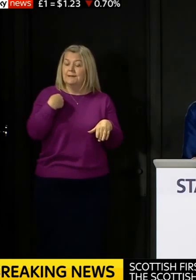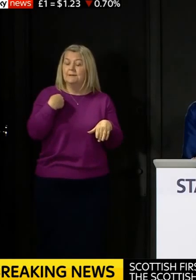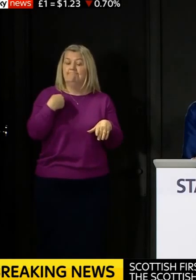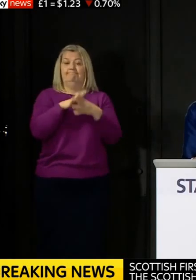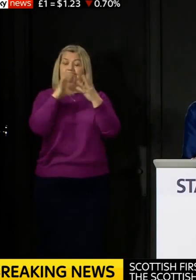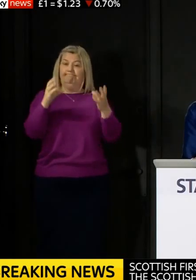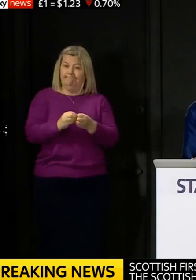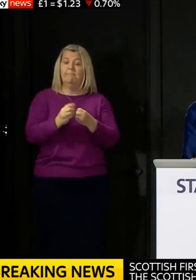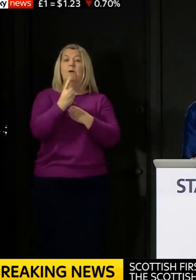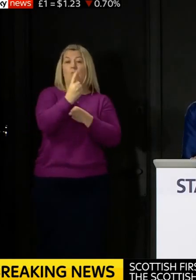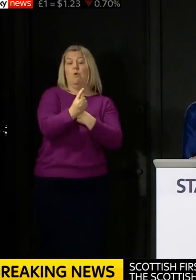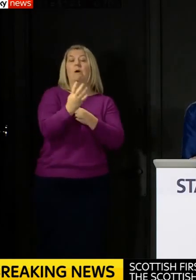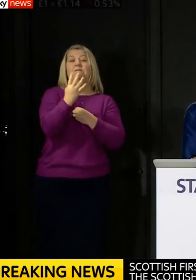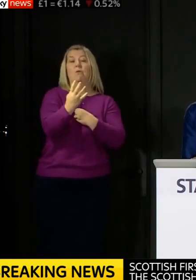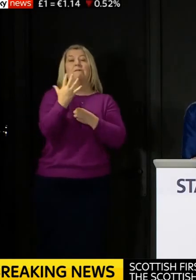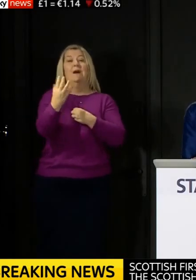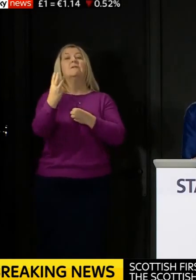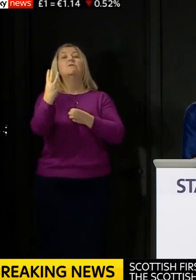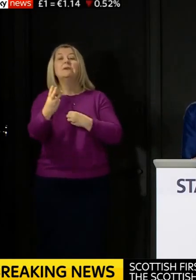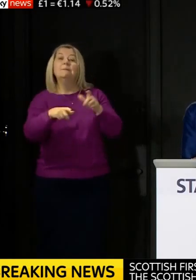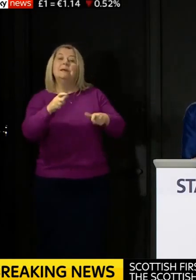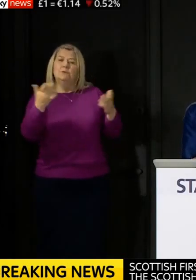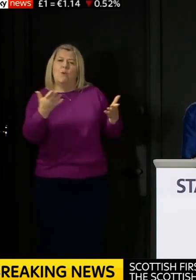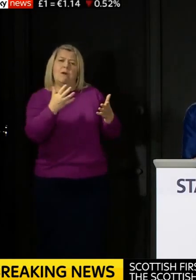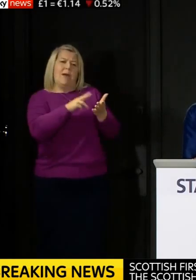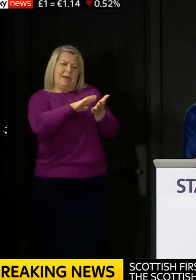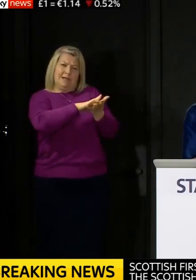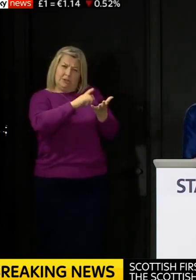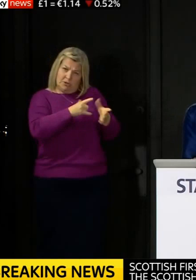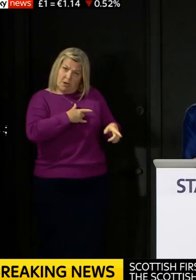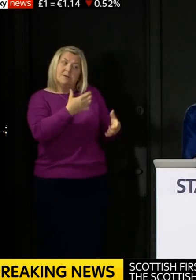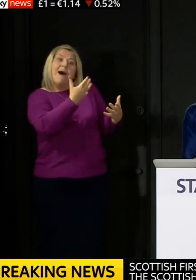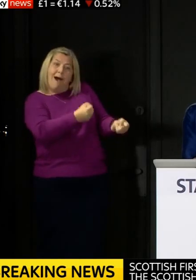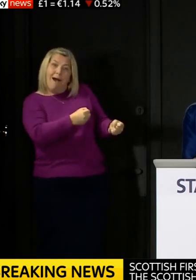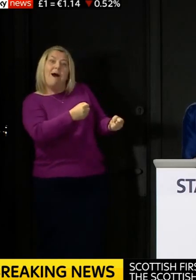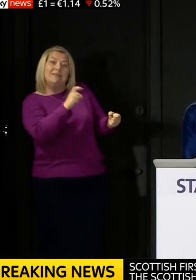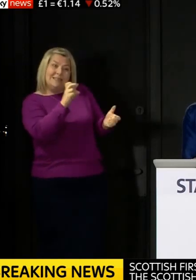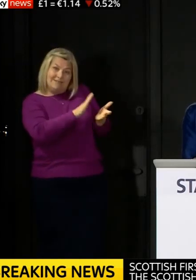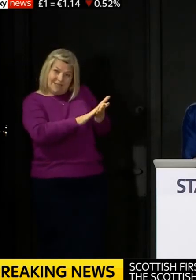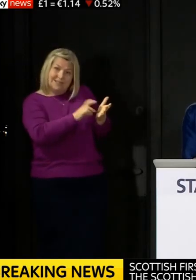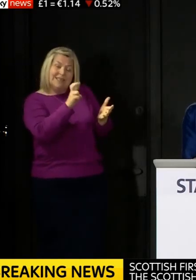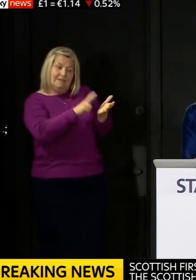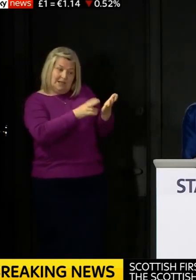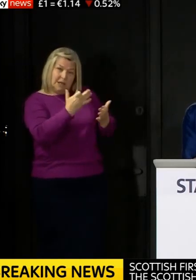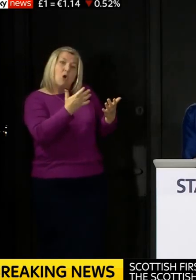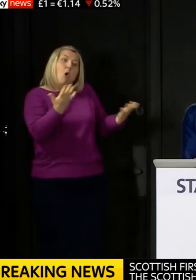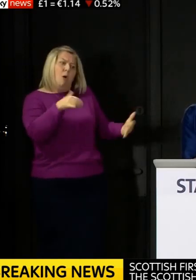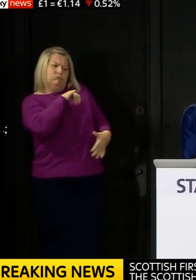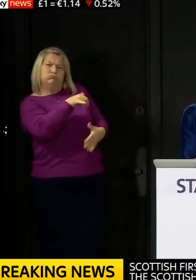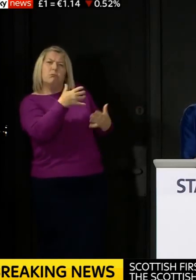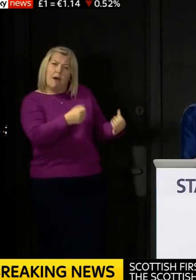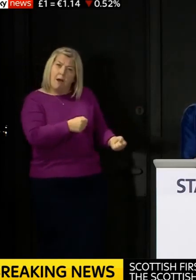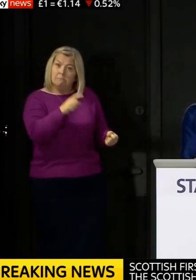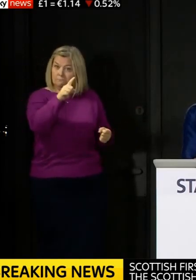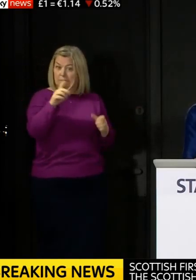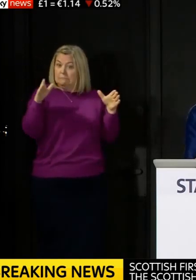of 1,453 patients are currently in hospital with either confirmed or suspected cases of the virus, and that is a